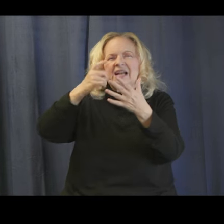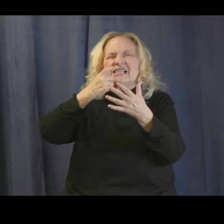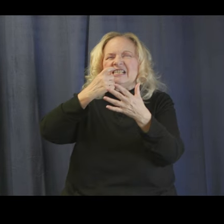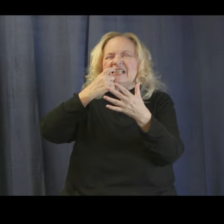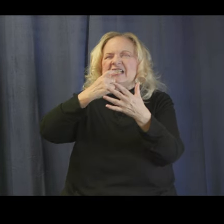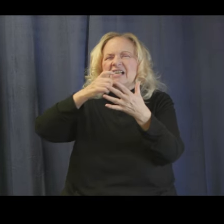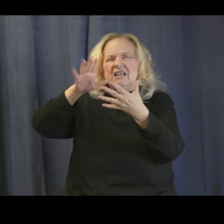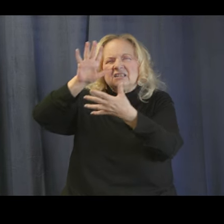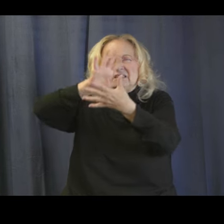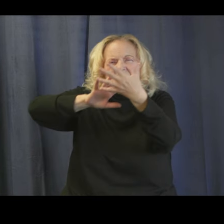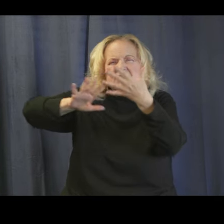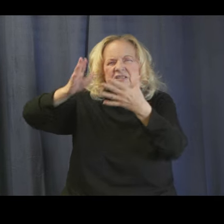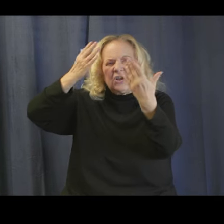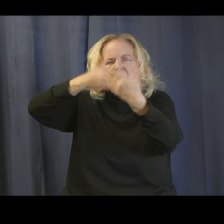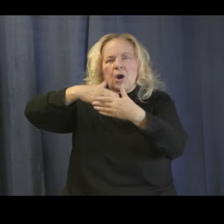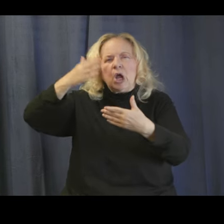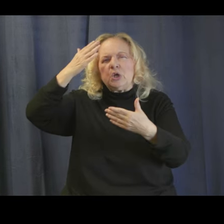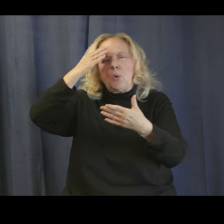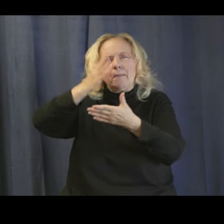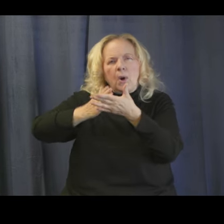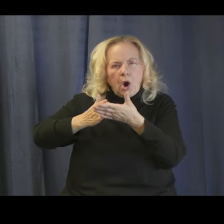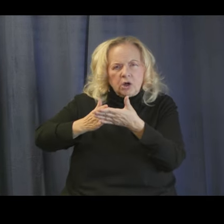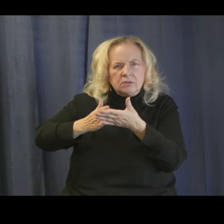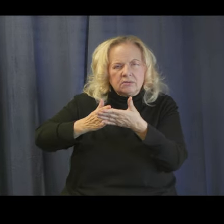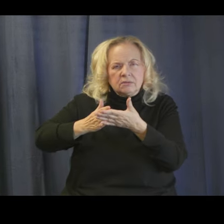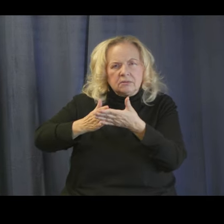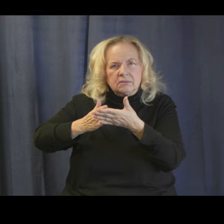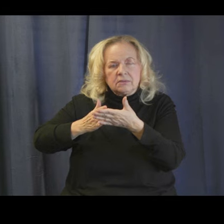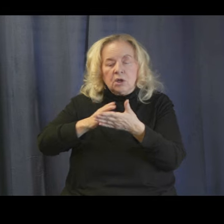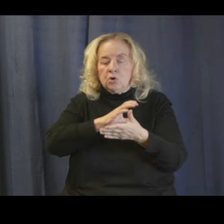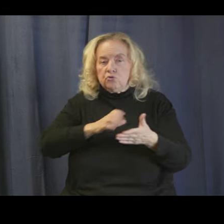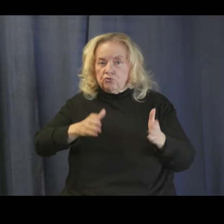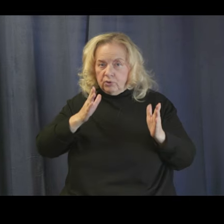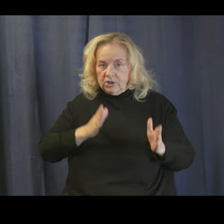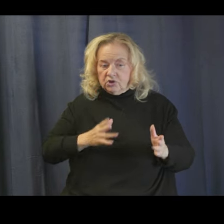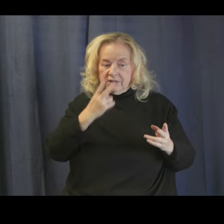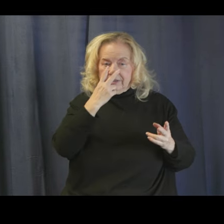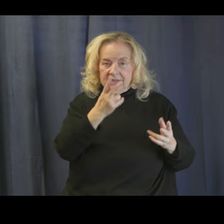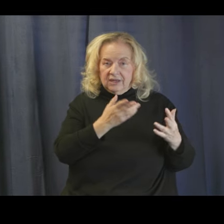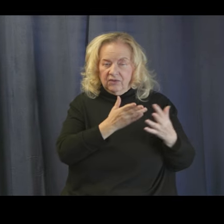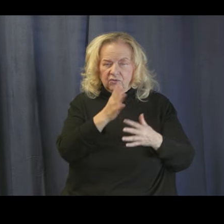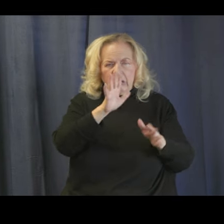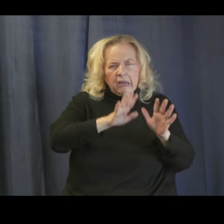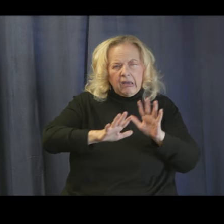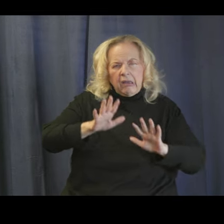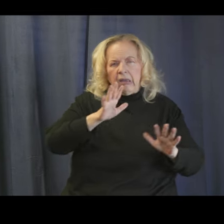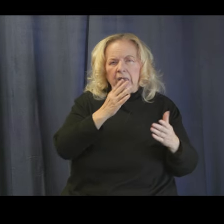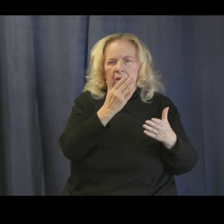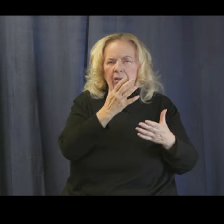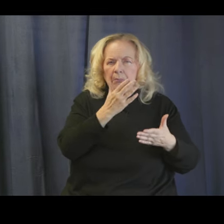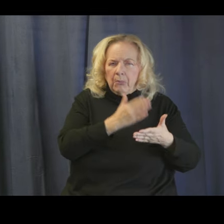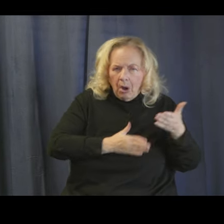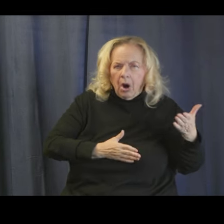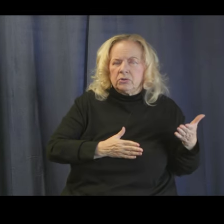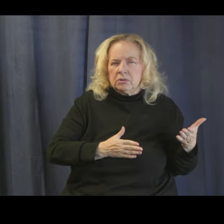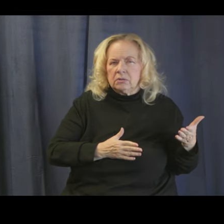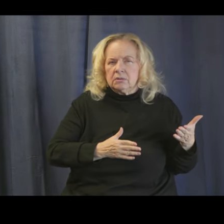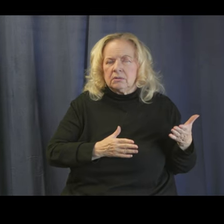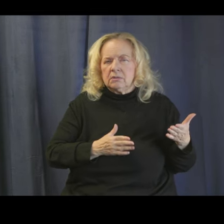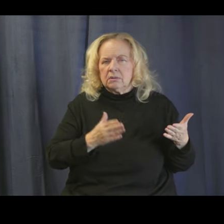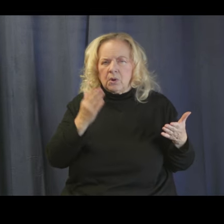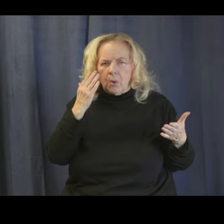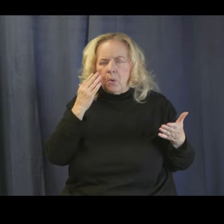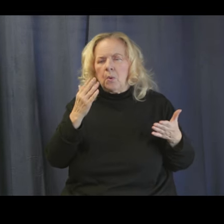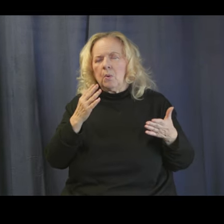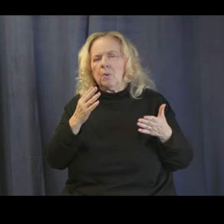darkly, okay? And now I know in part. So the Christians see through a glass darkly and know in